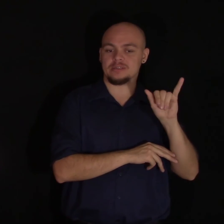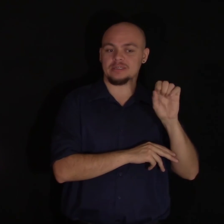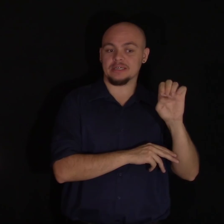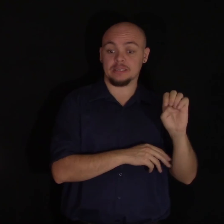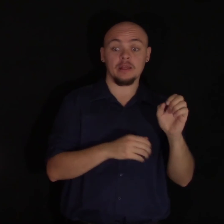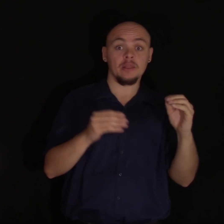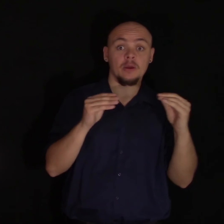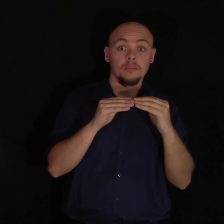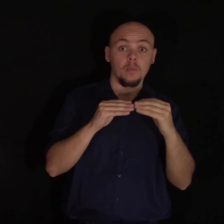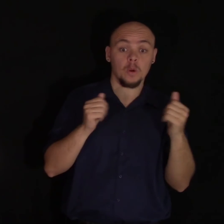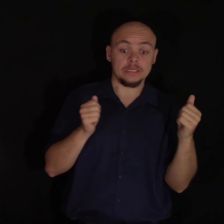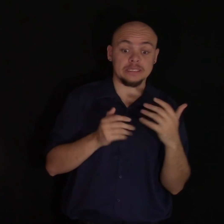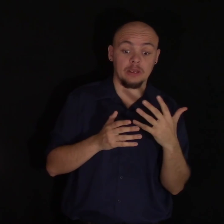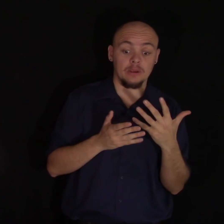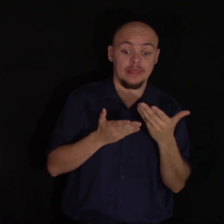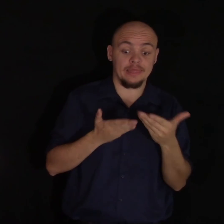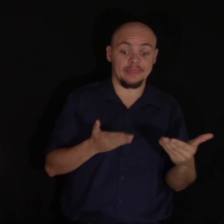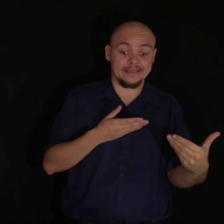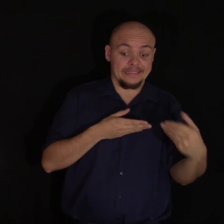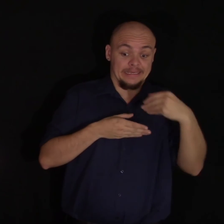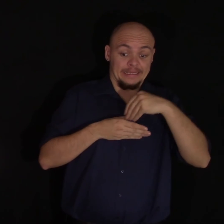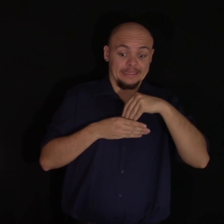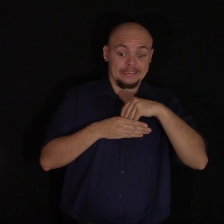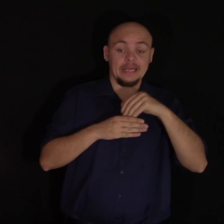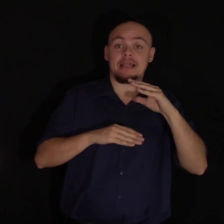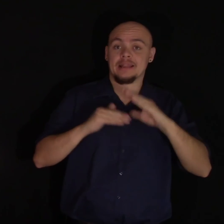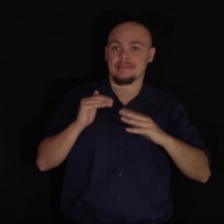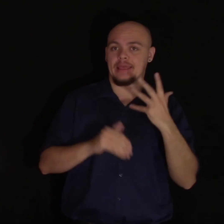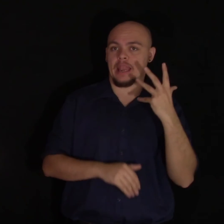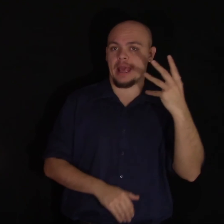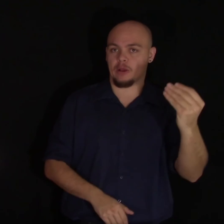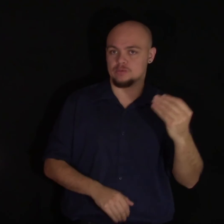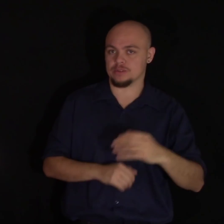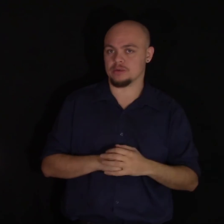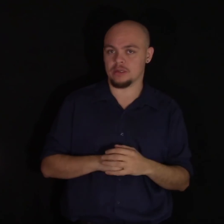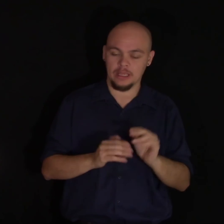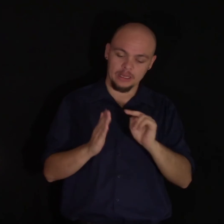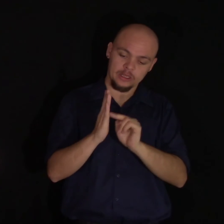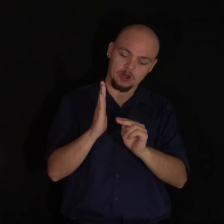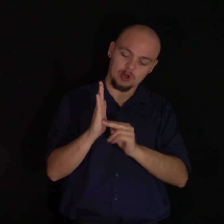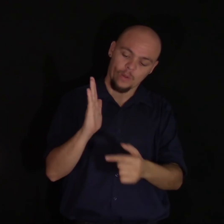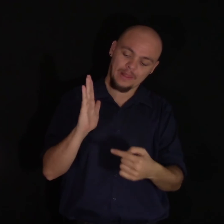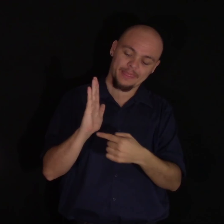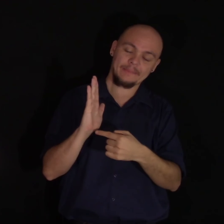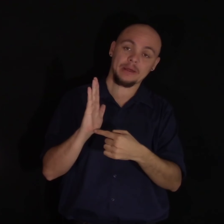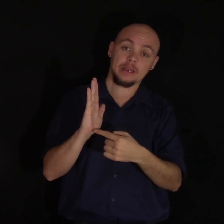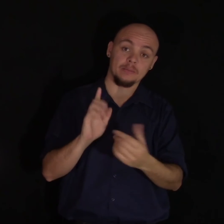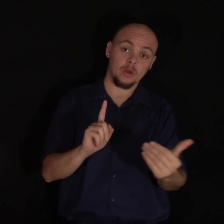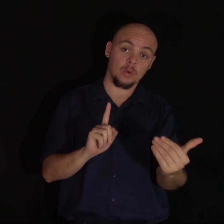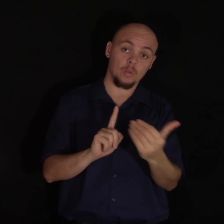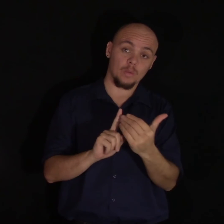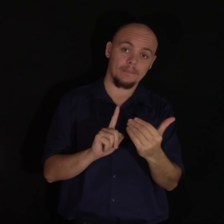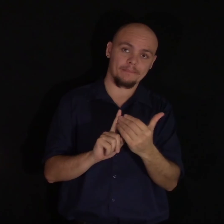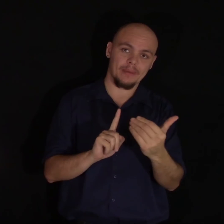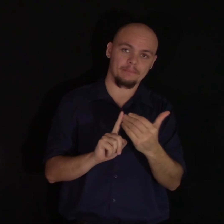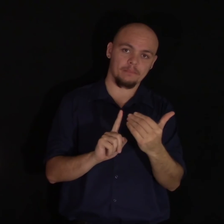inside than outside. And then I wrote a note to myself at the bottom. Remember